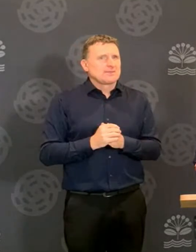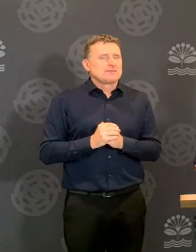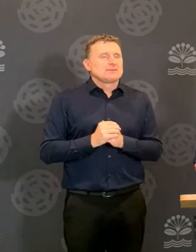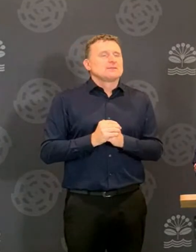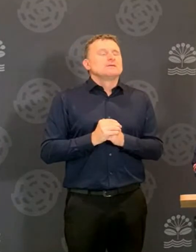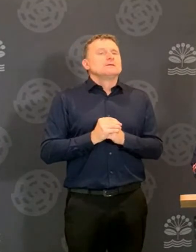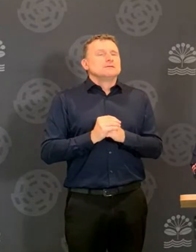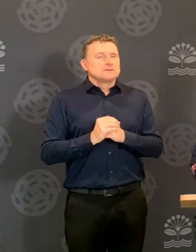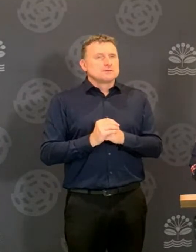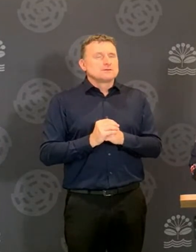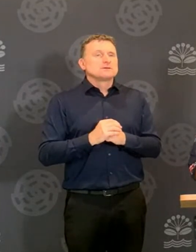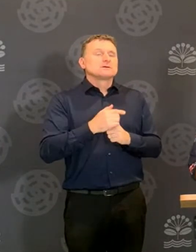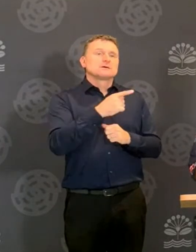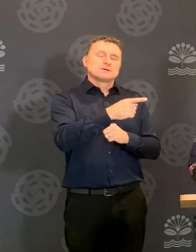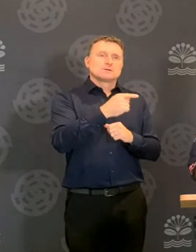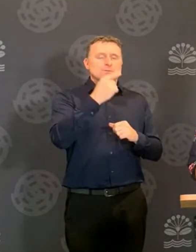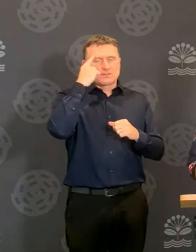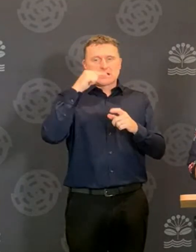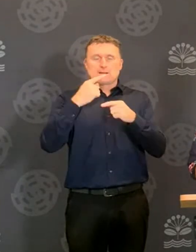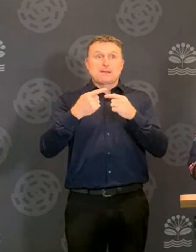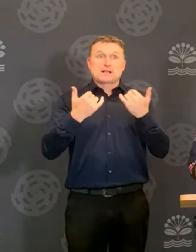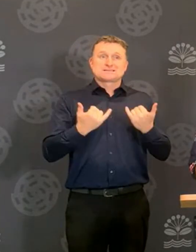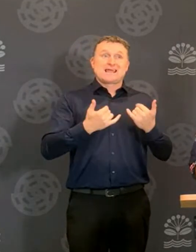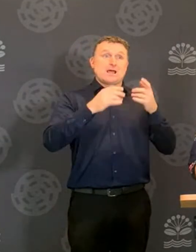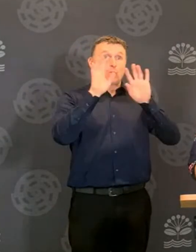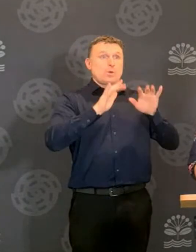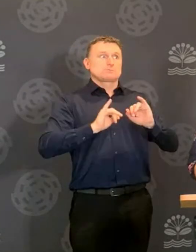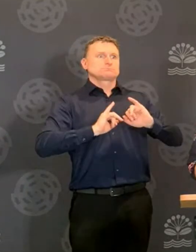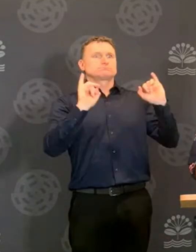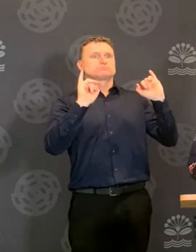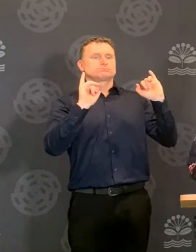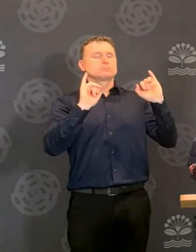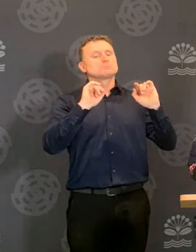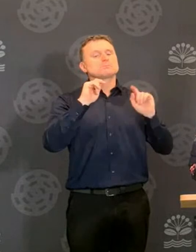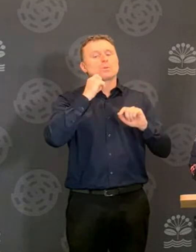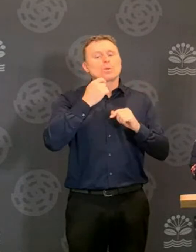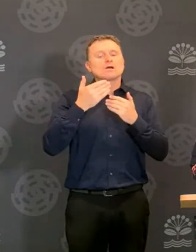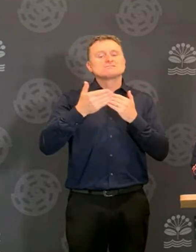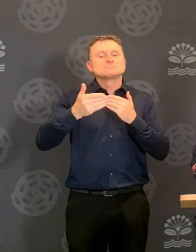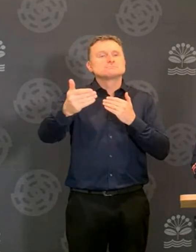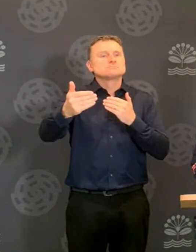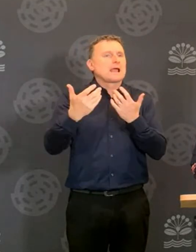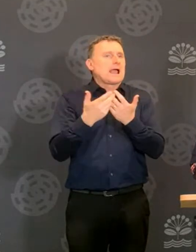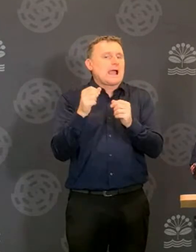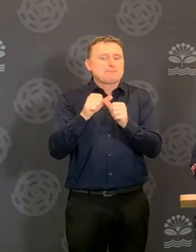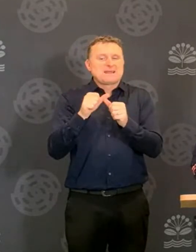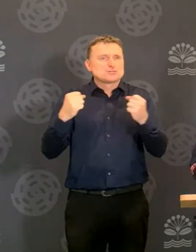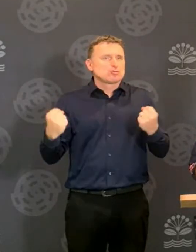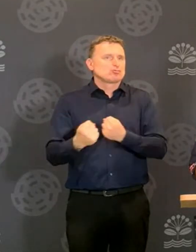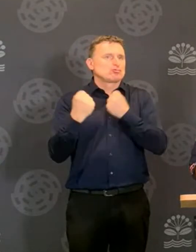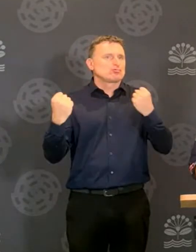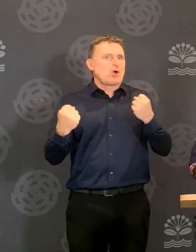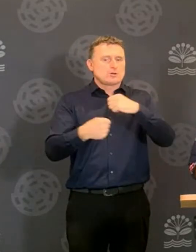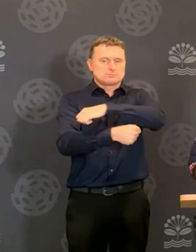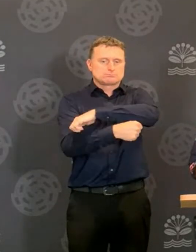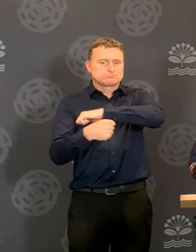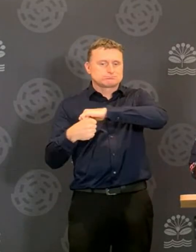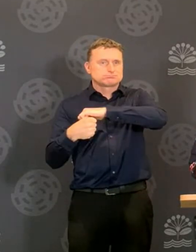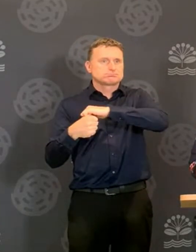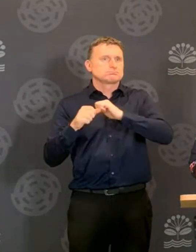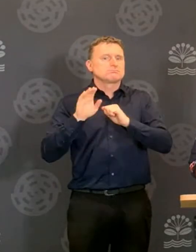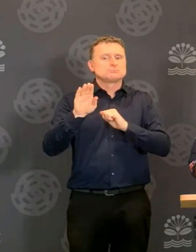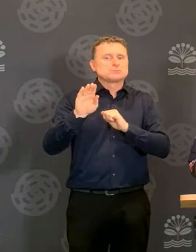terms of just future resilience for Auckland, which will be considered in different ways. So, right now, as you said, we're